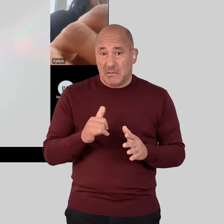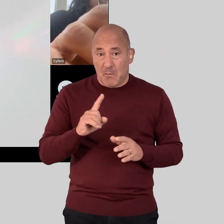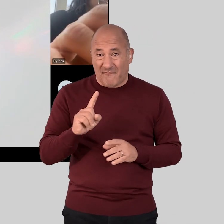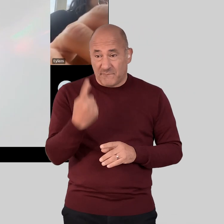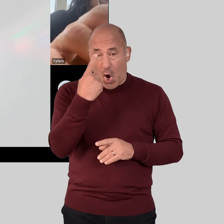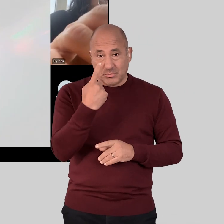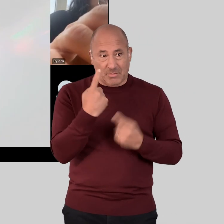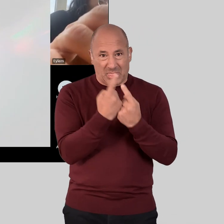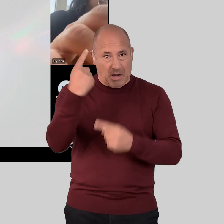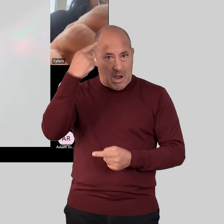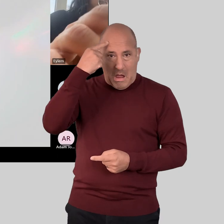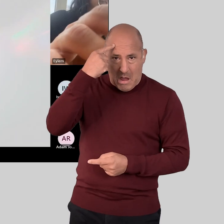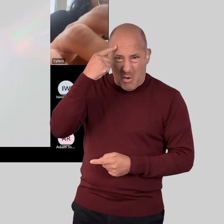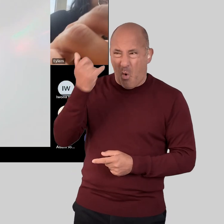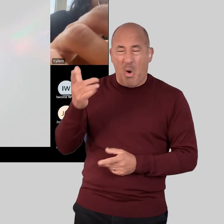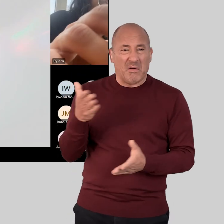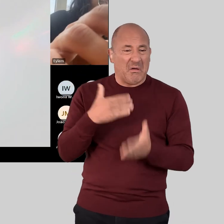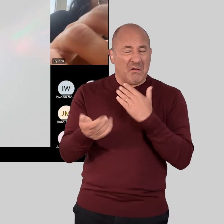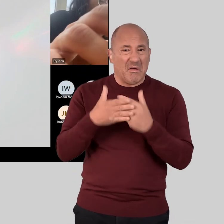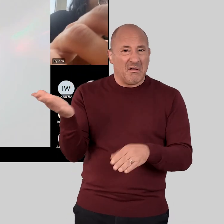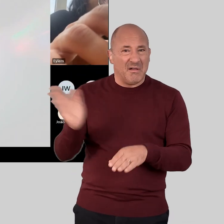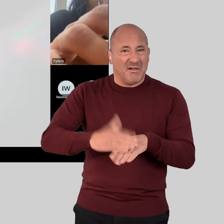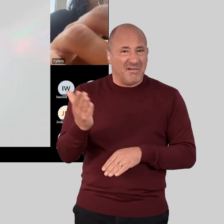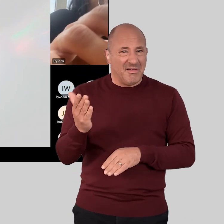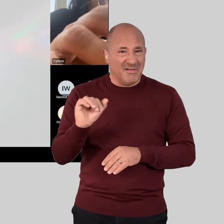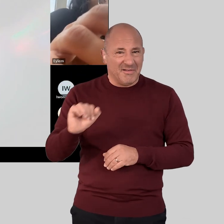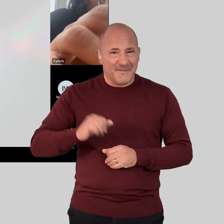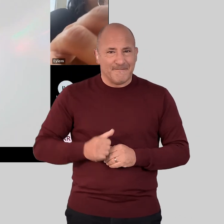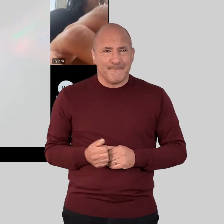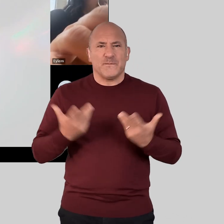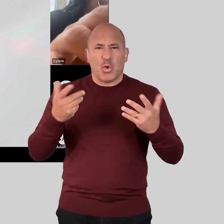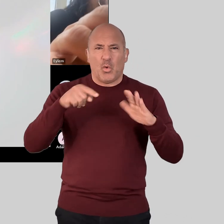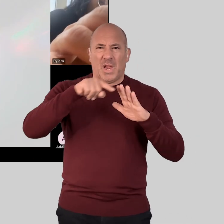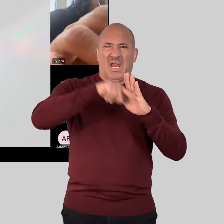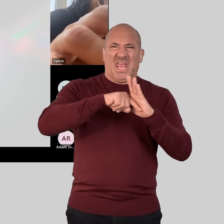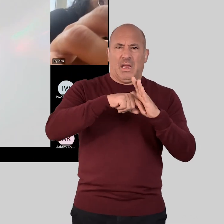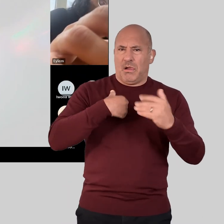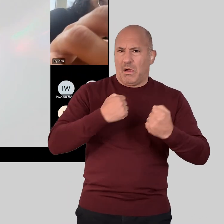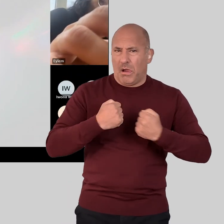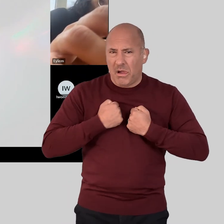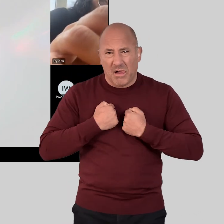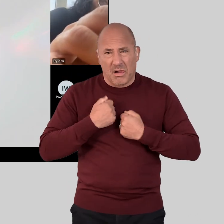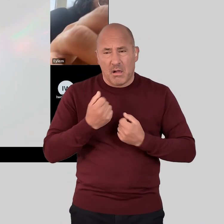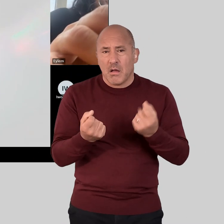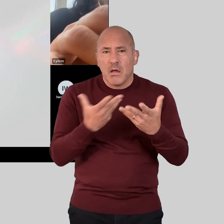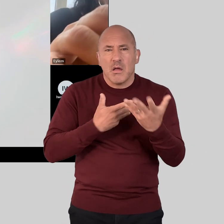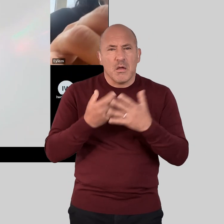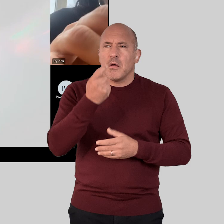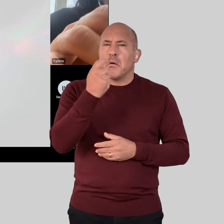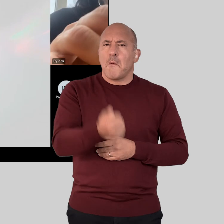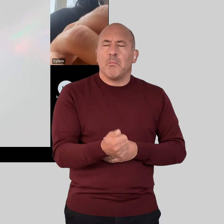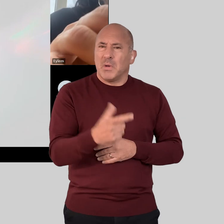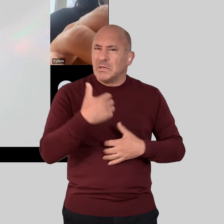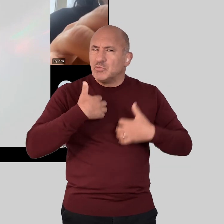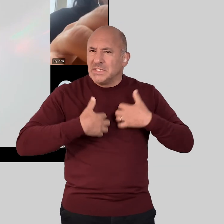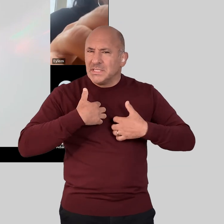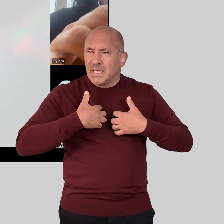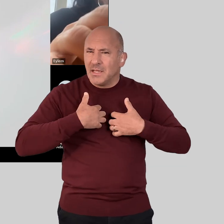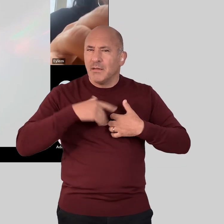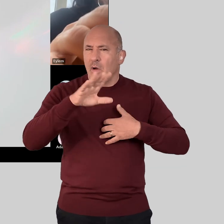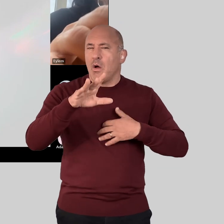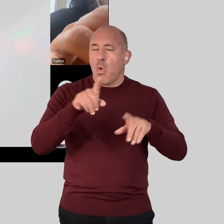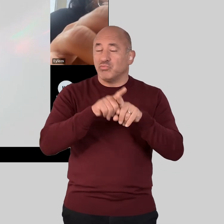ownership, either because it wasn't the first thing in their mind, it didn't really matter to them. So the notion of